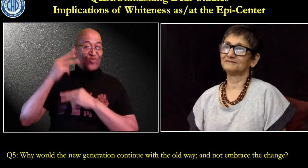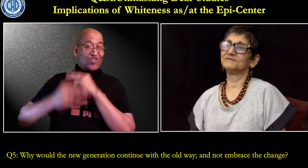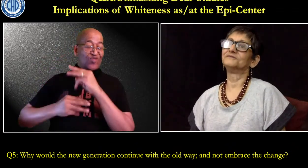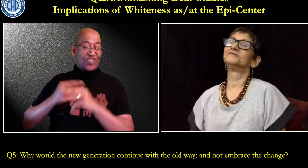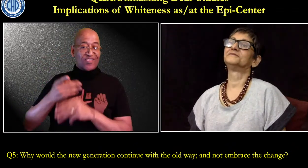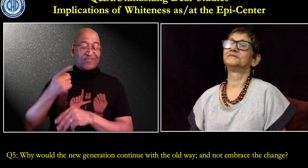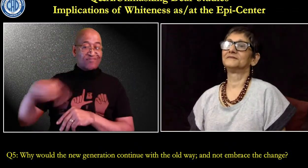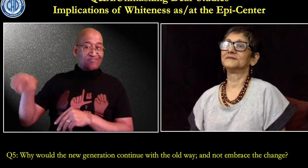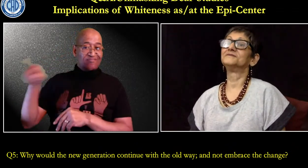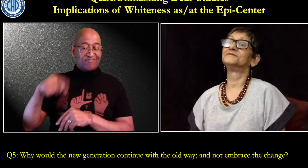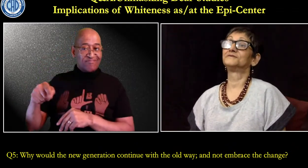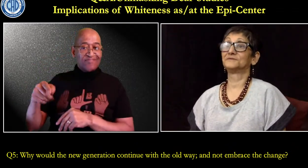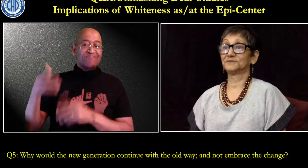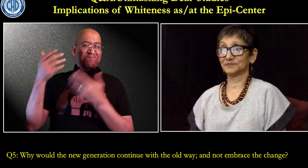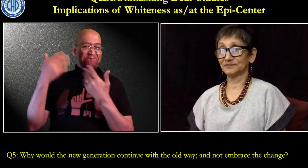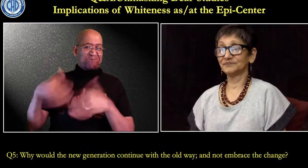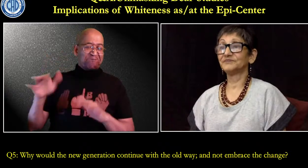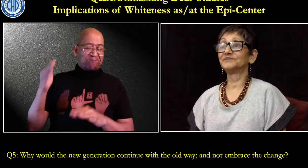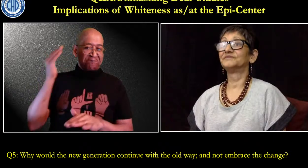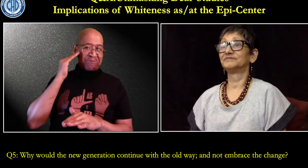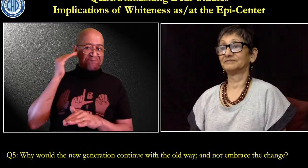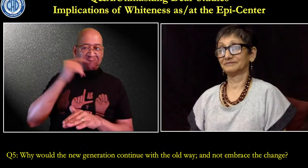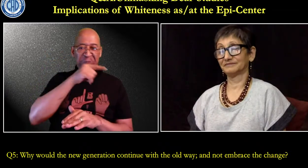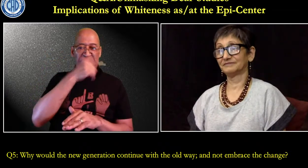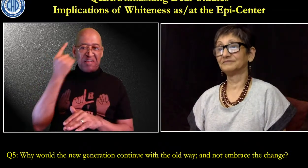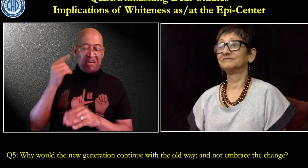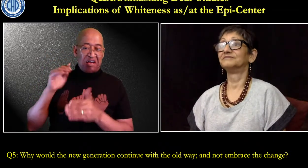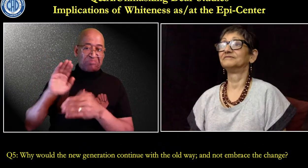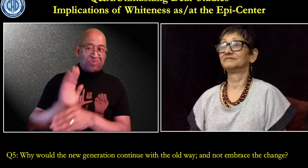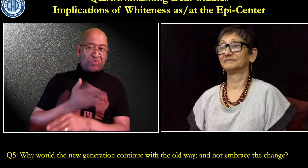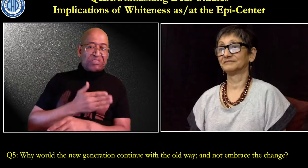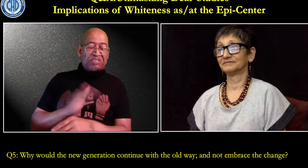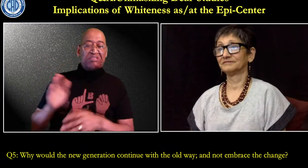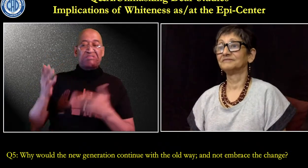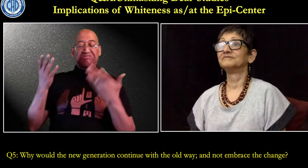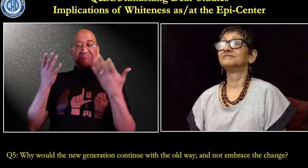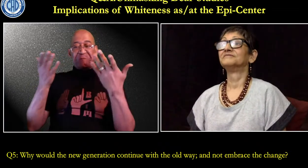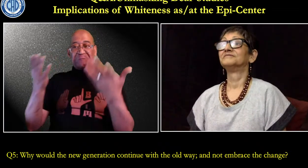generation, they're growing up and they're growing up differently. This world is different.